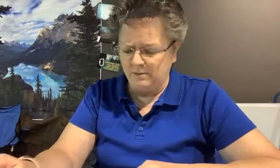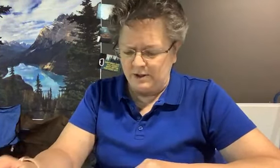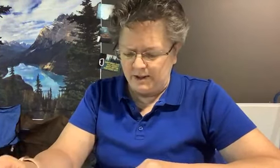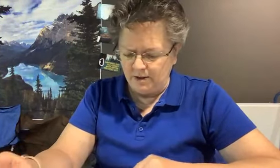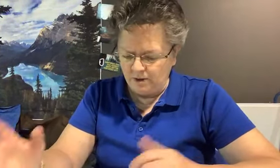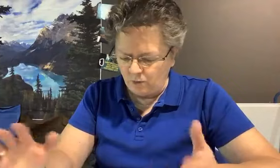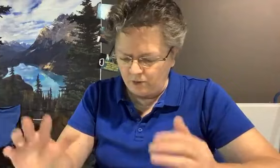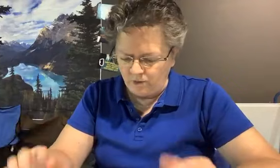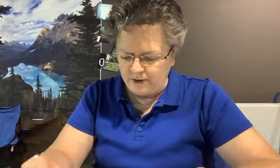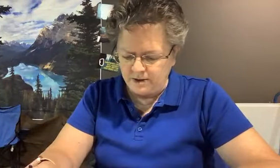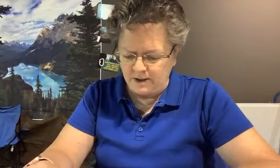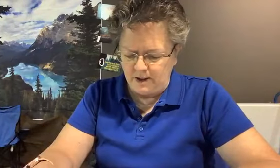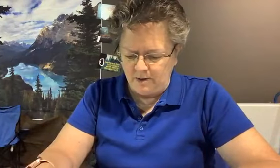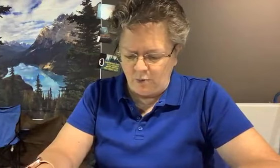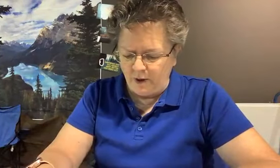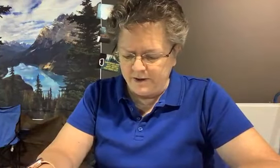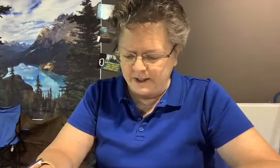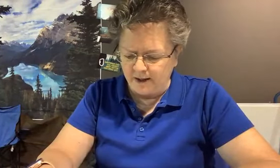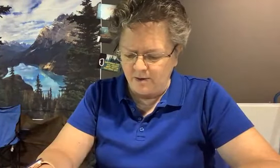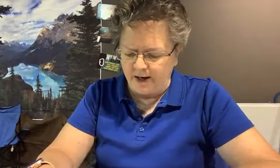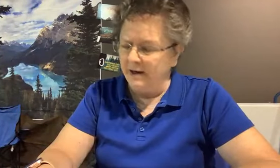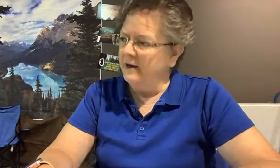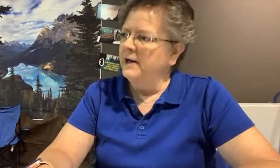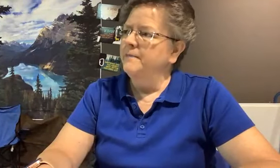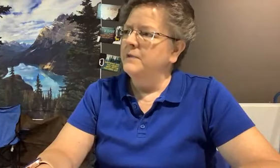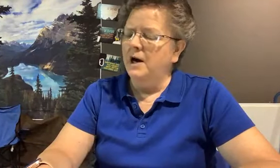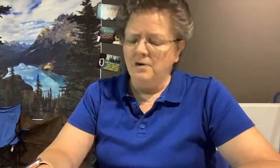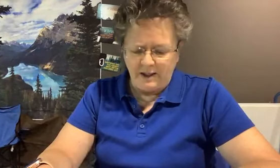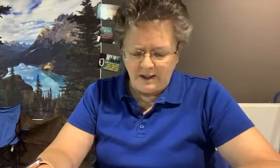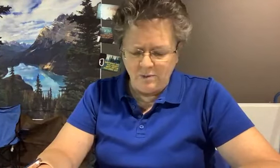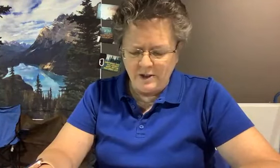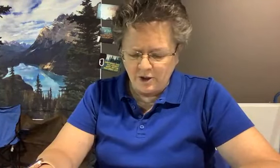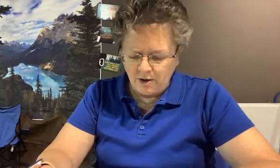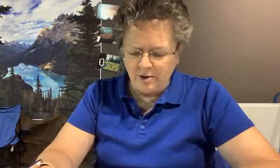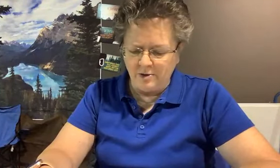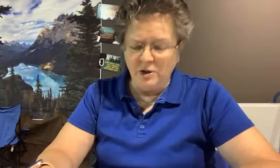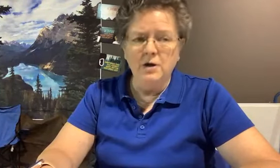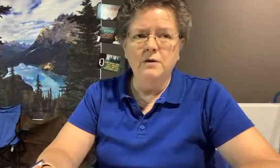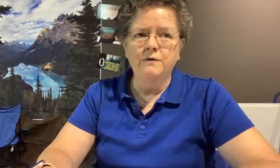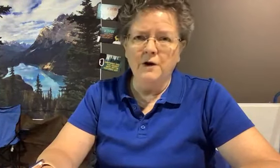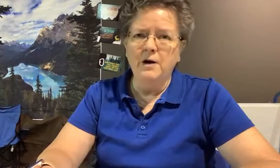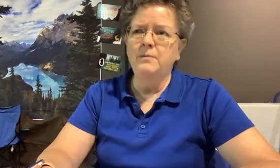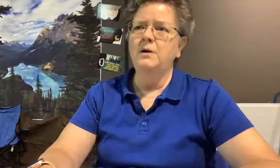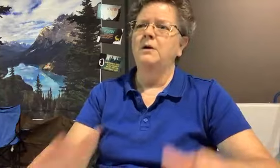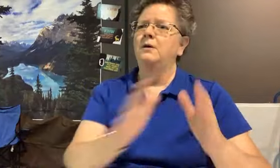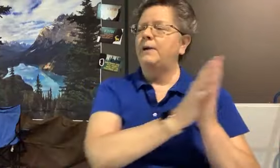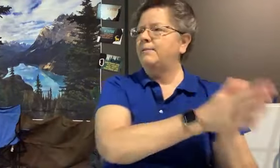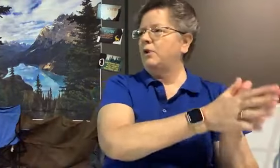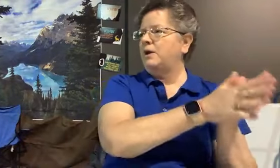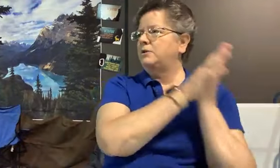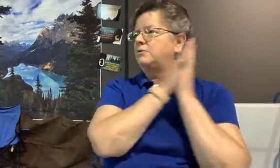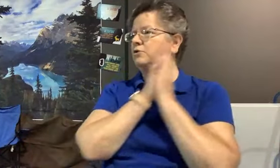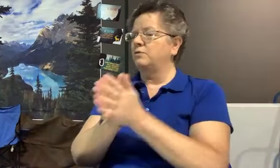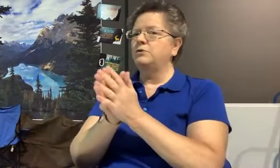names that we're going to see with Zechariah. Now, he returned from Babylon to